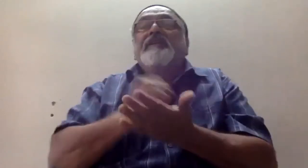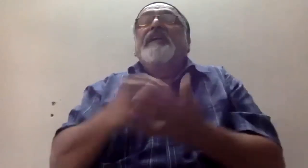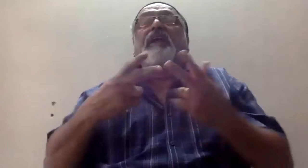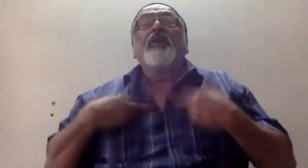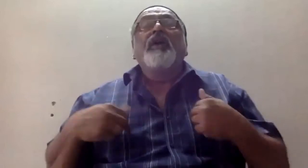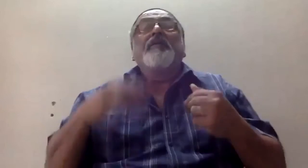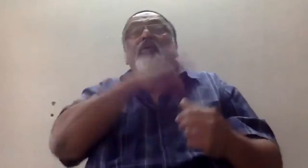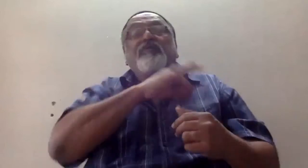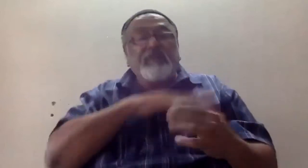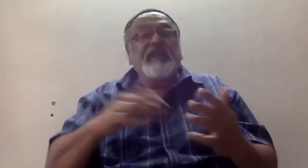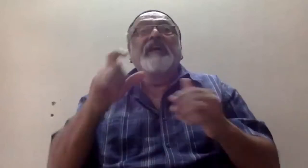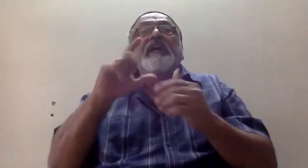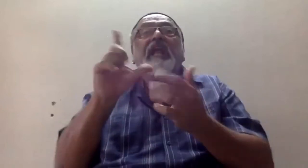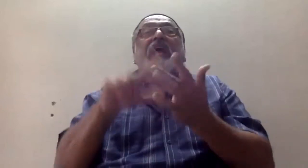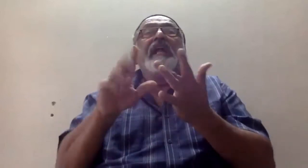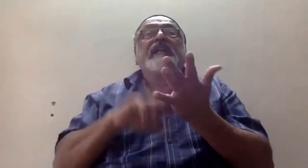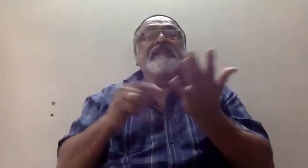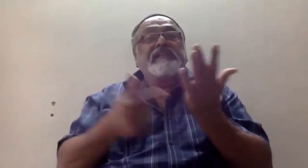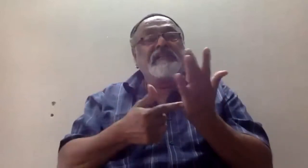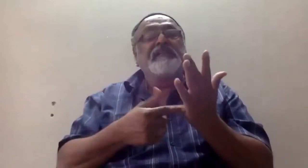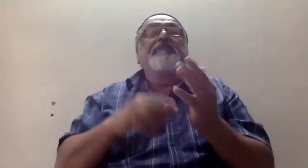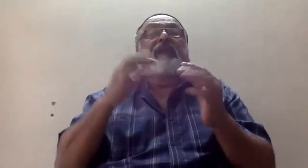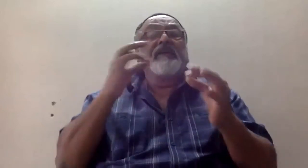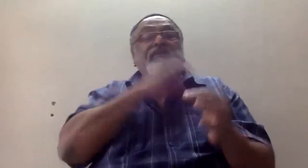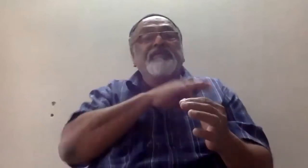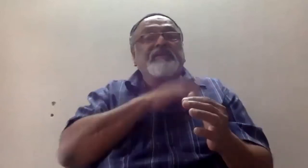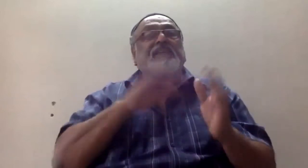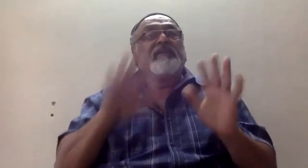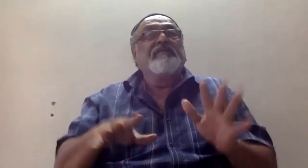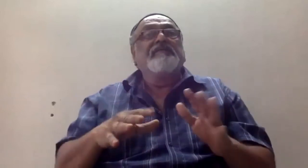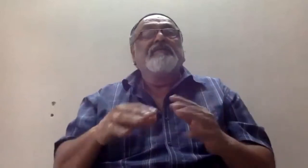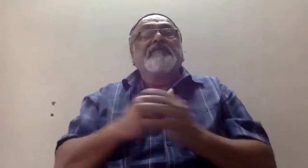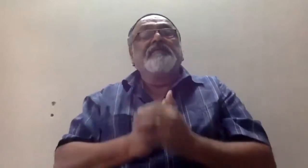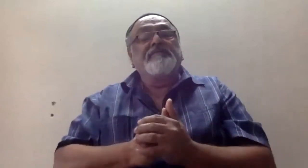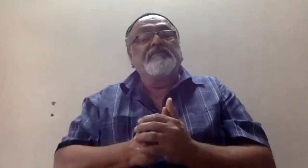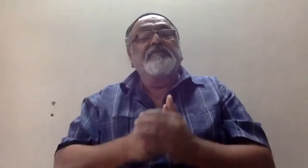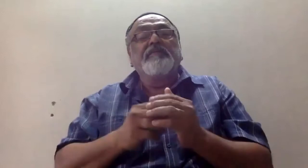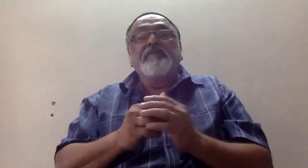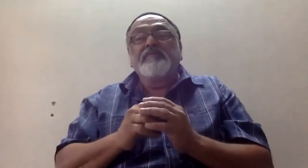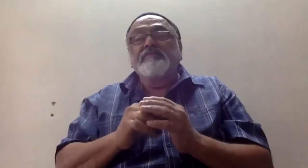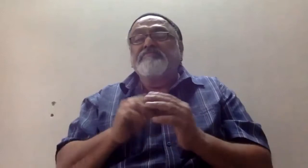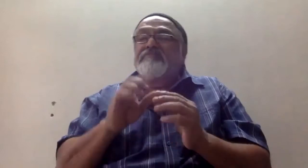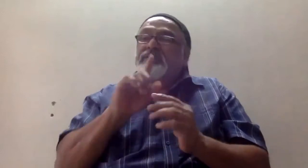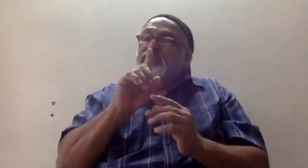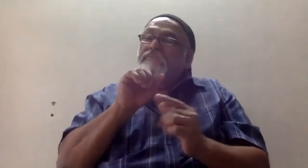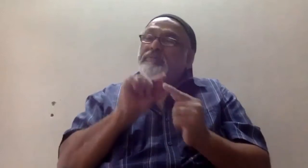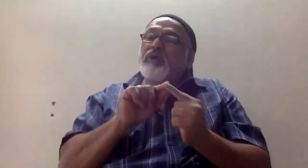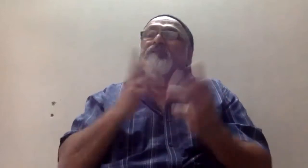getting benefited in live streamings. The only thing is the live, I would say, a sign